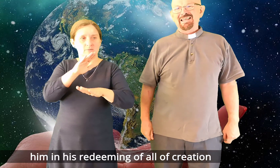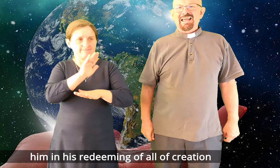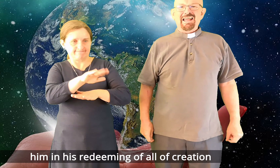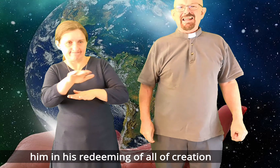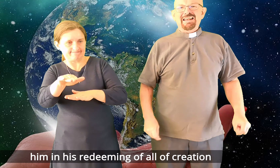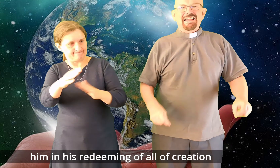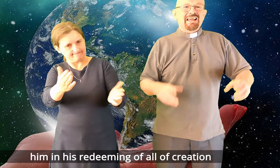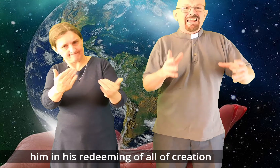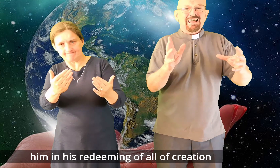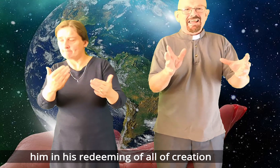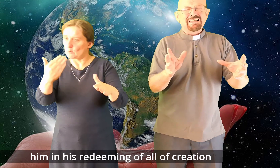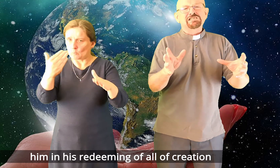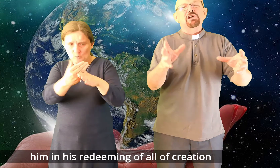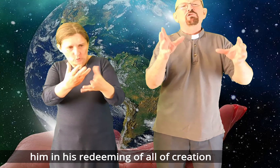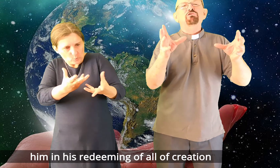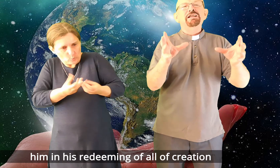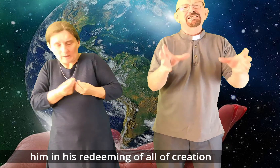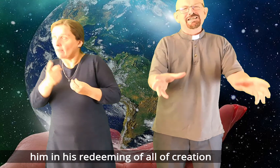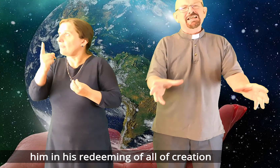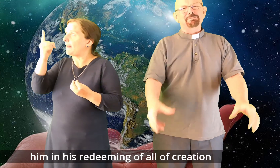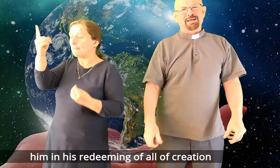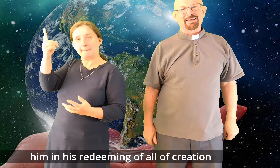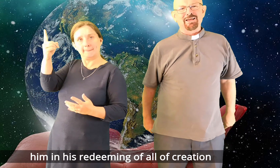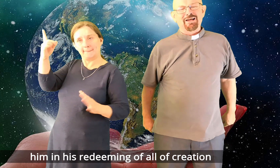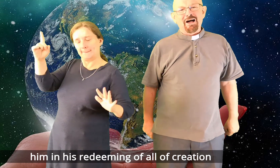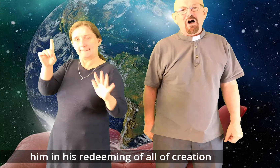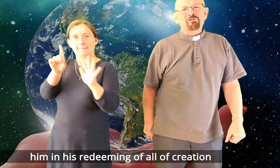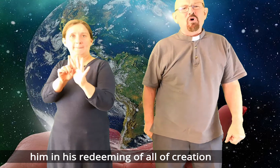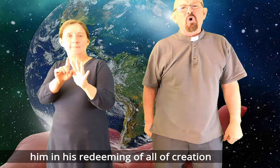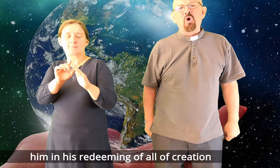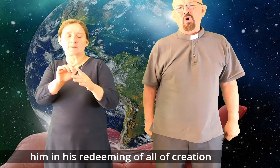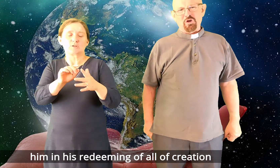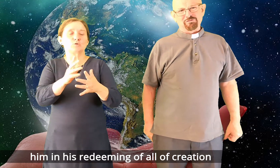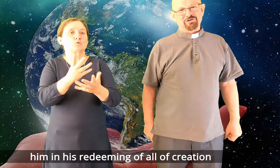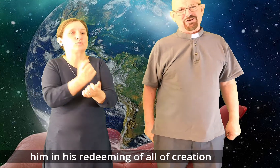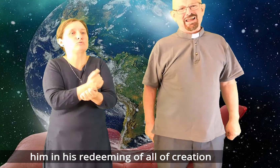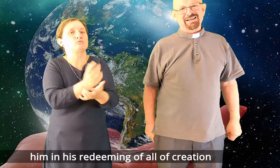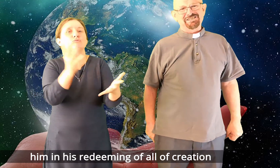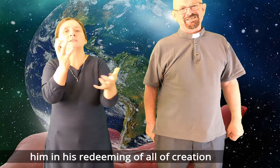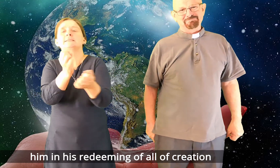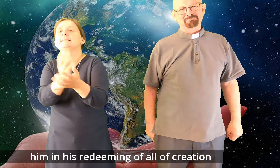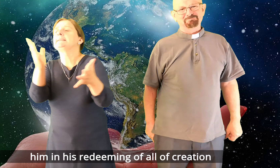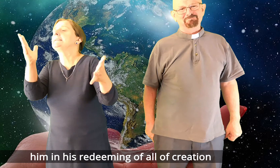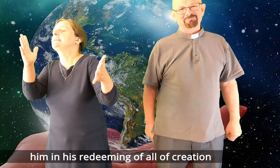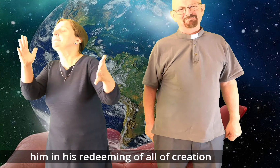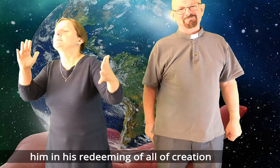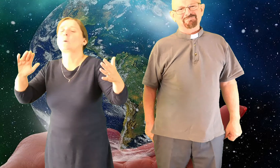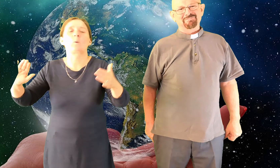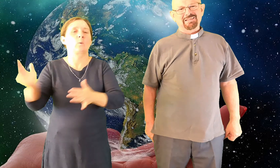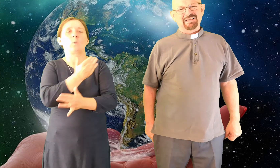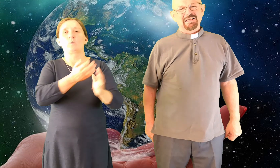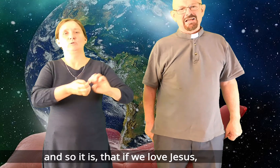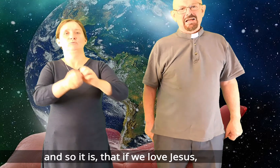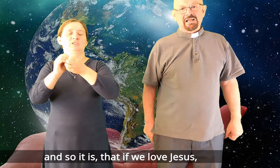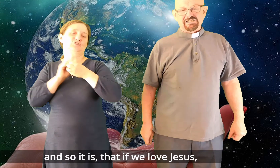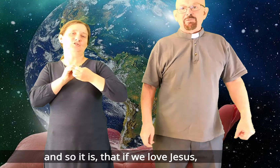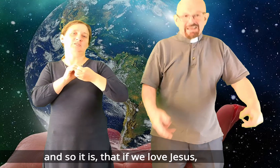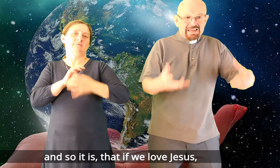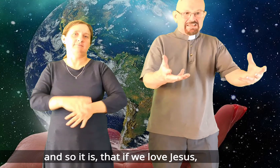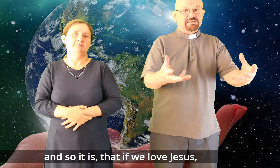in His redeeming of all of creation. And so it is that